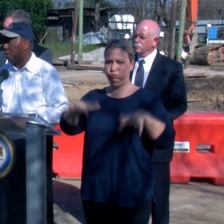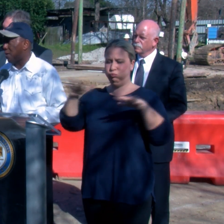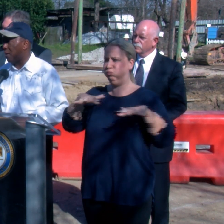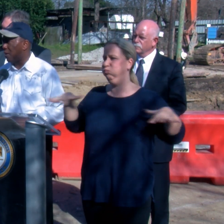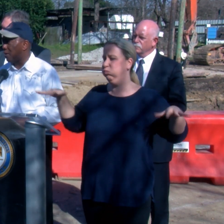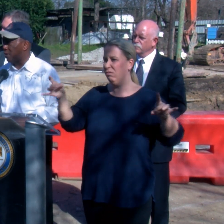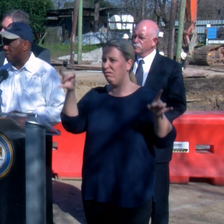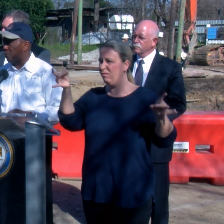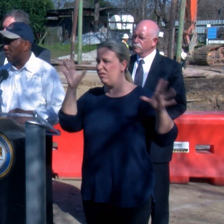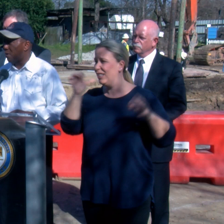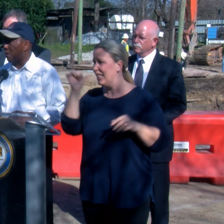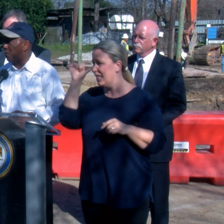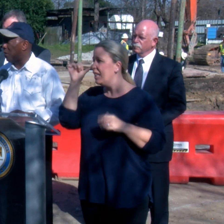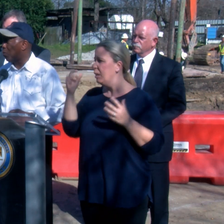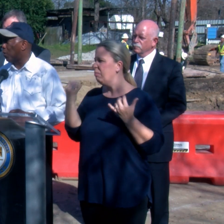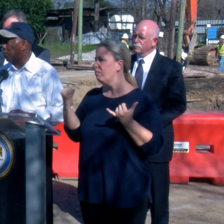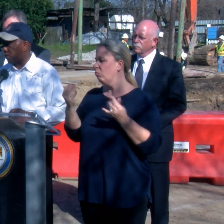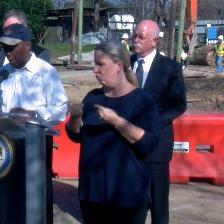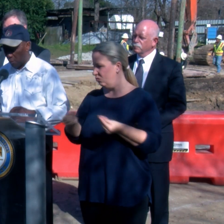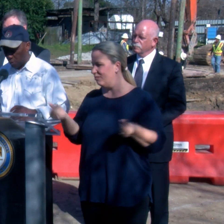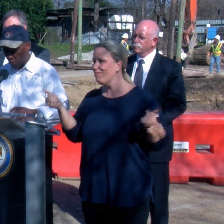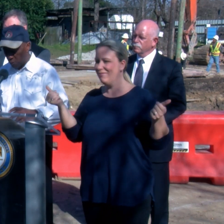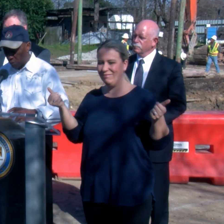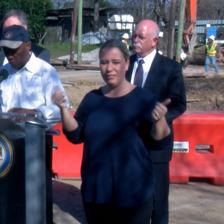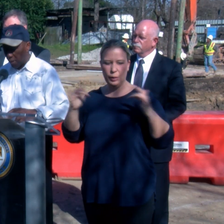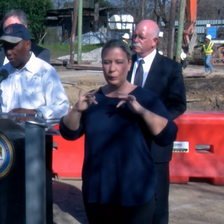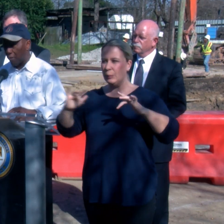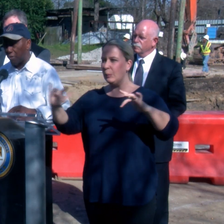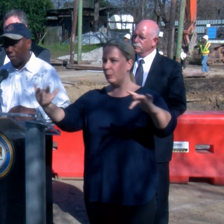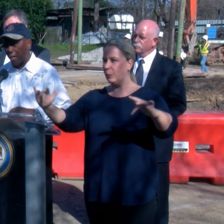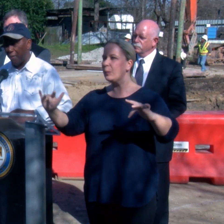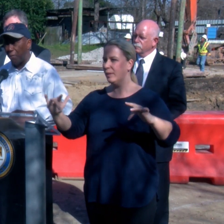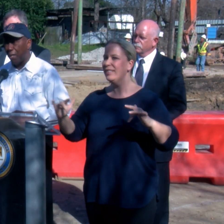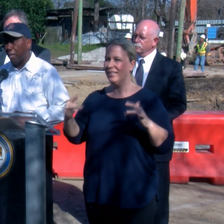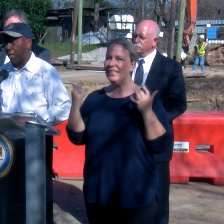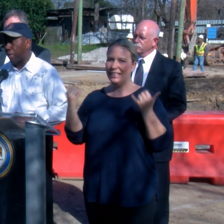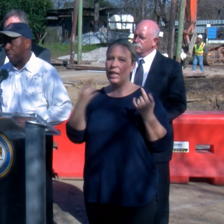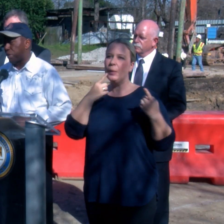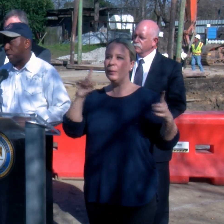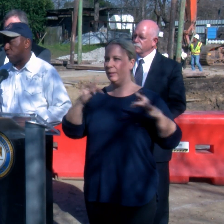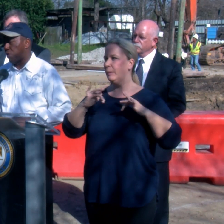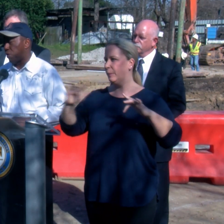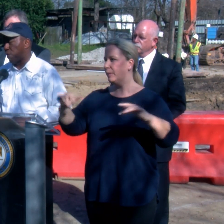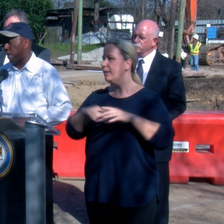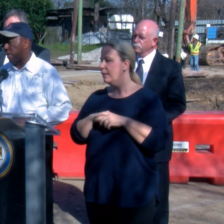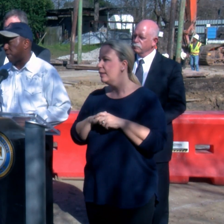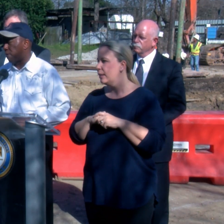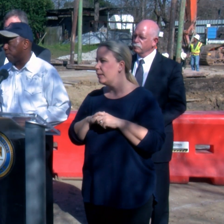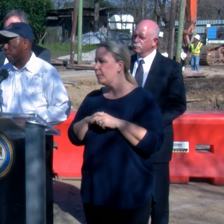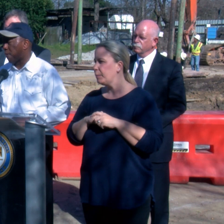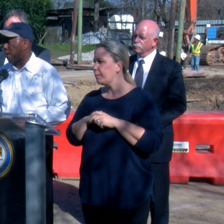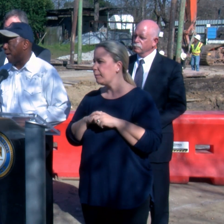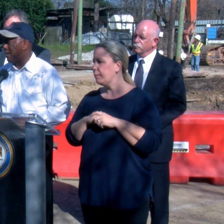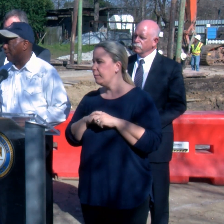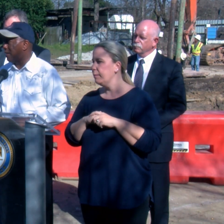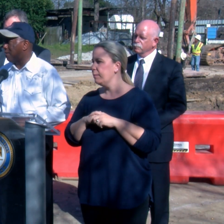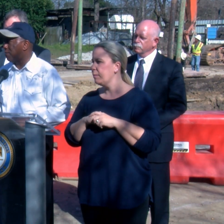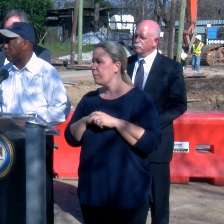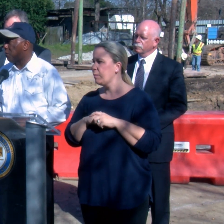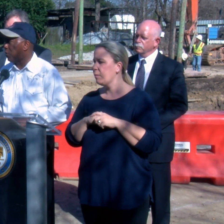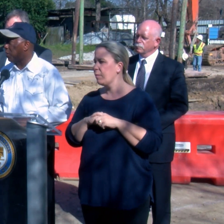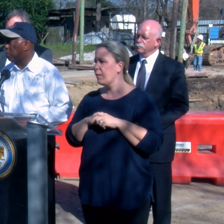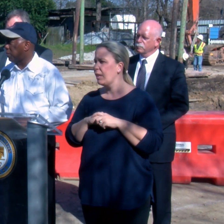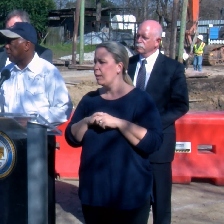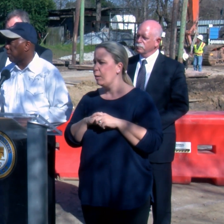yesterday, and that water is now gone as of today. Let me say to you that as